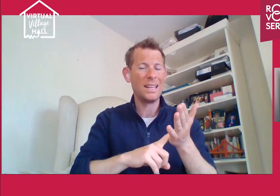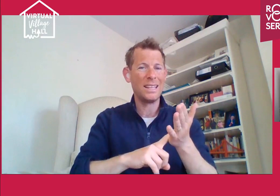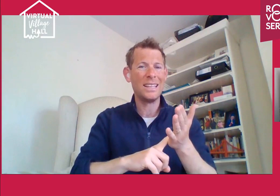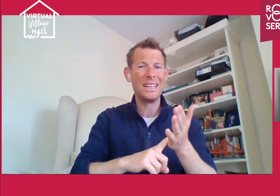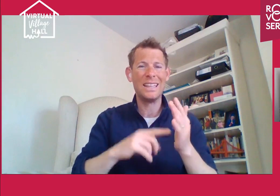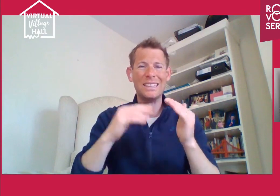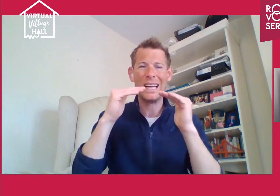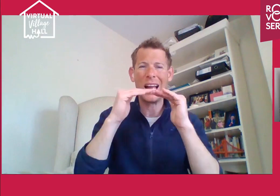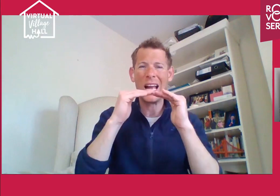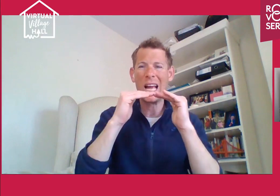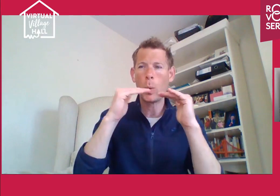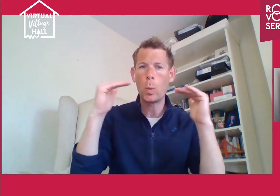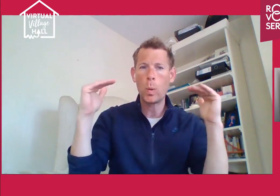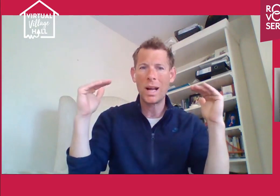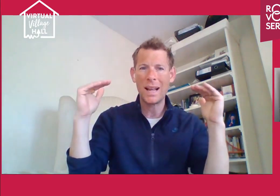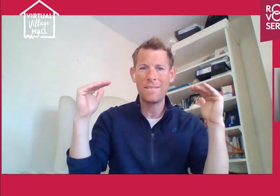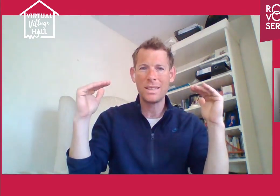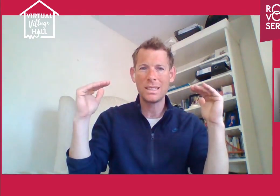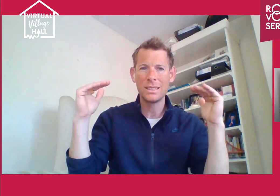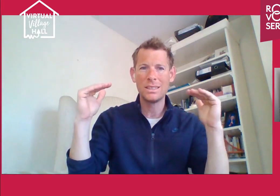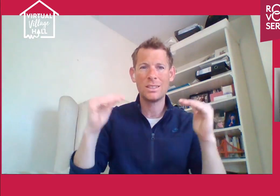and it's BSL.